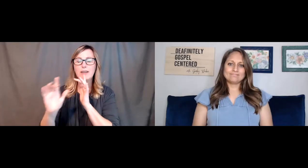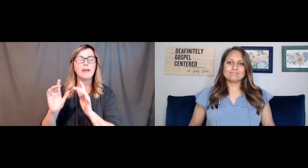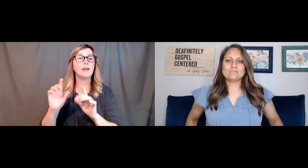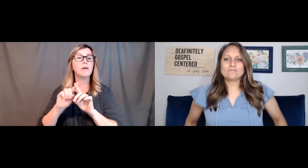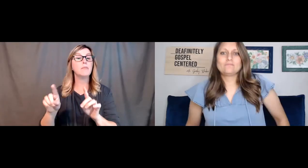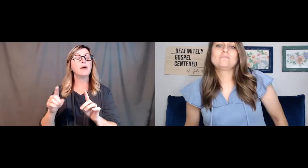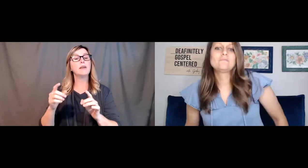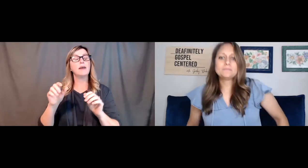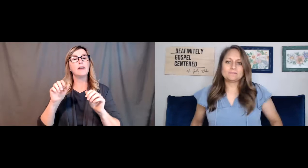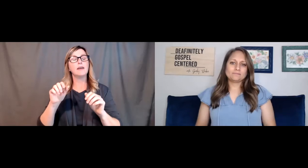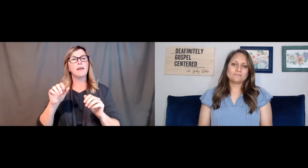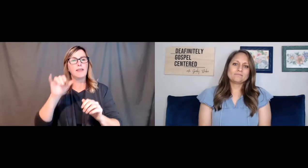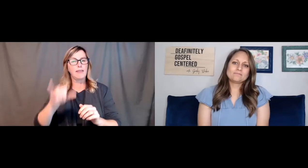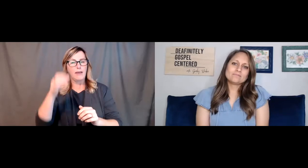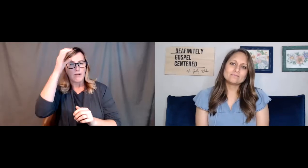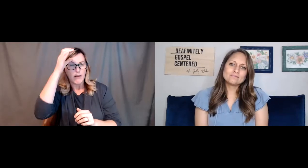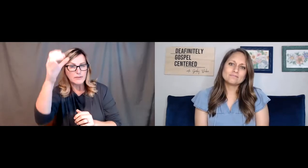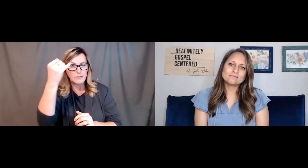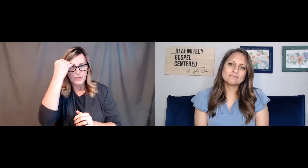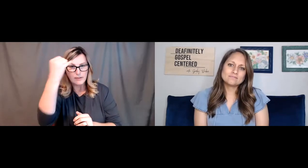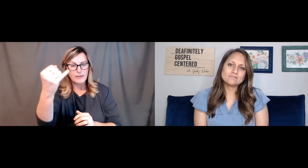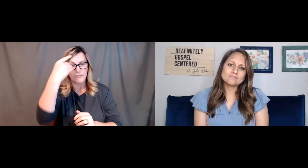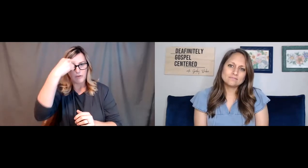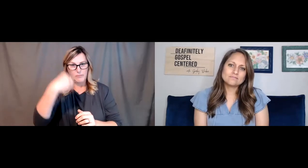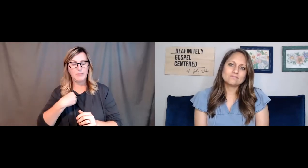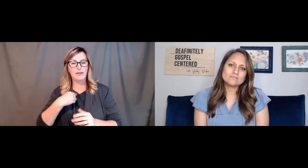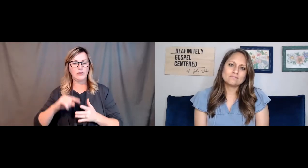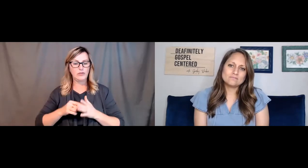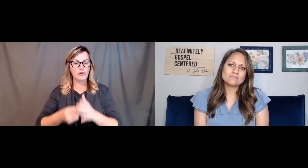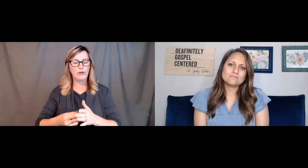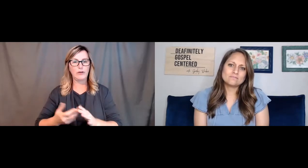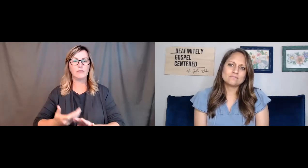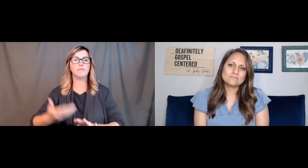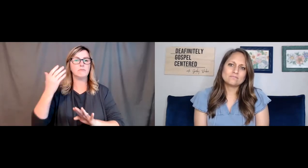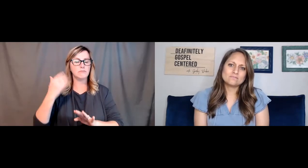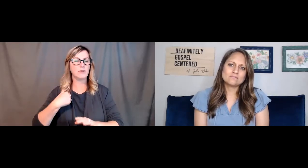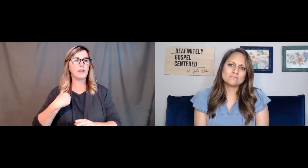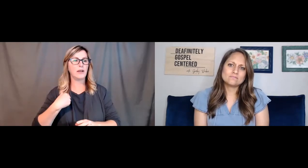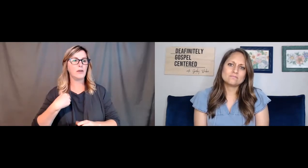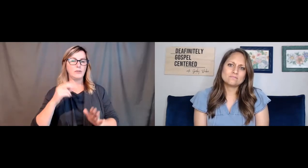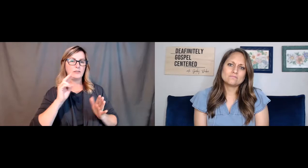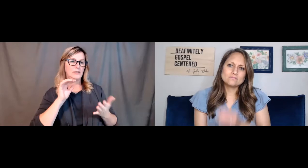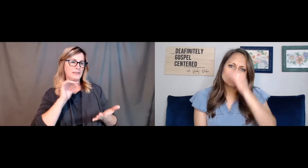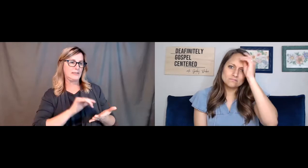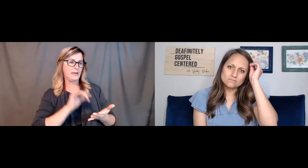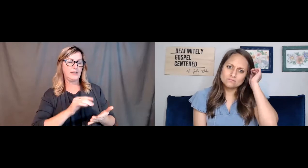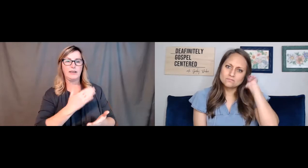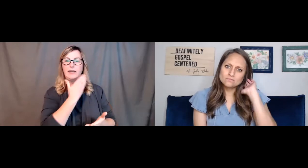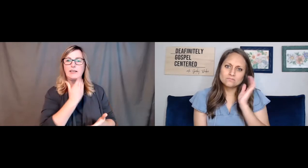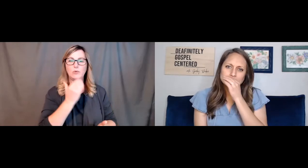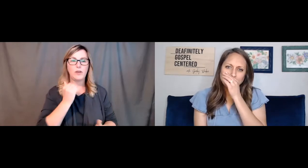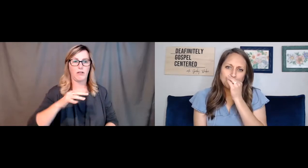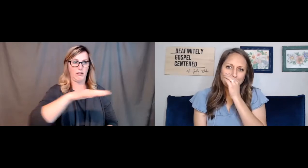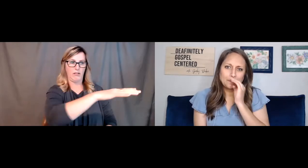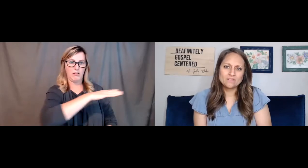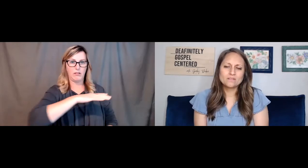looking online. But that concept for me started when I was